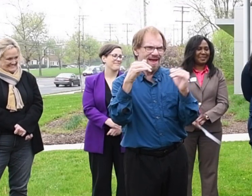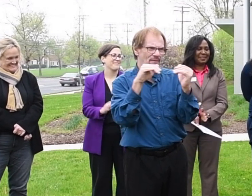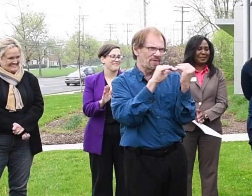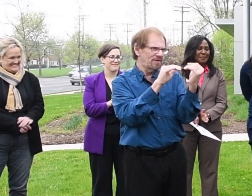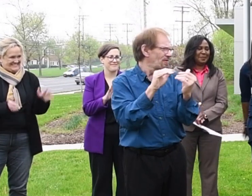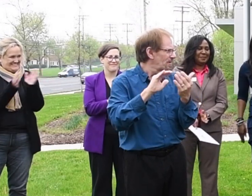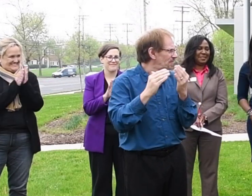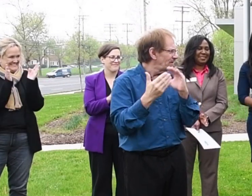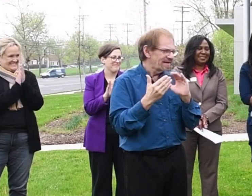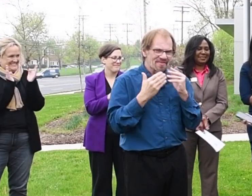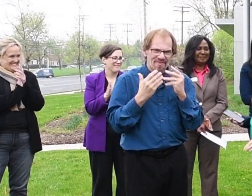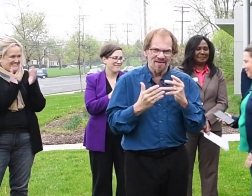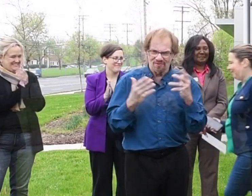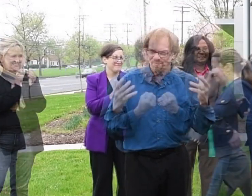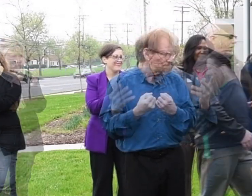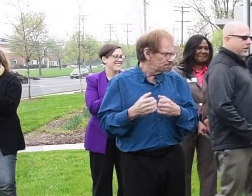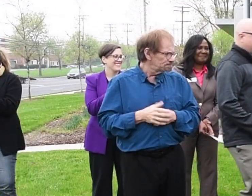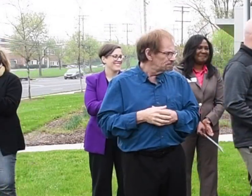much.